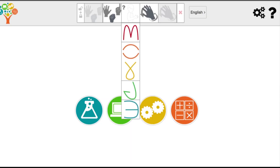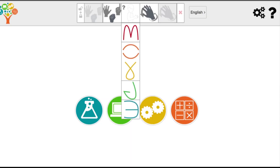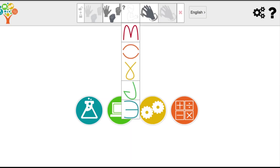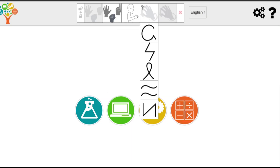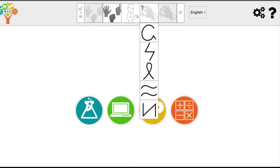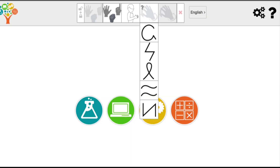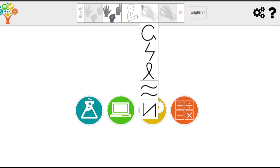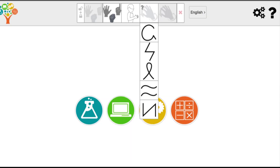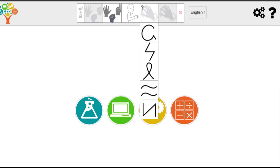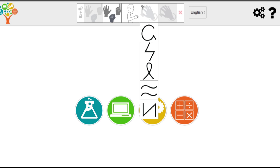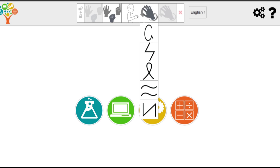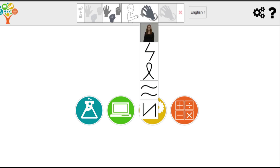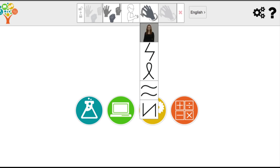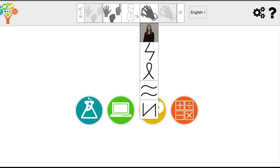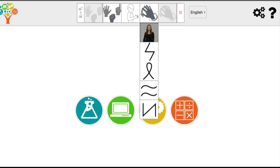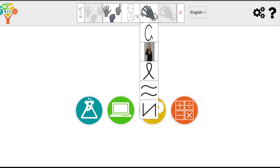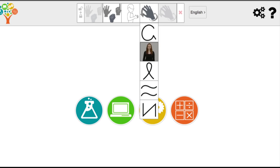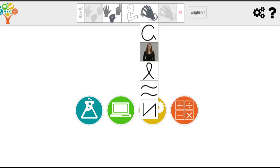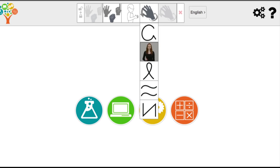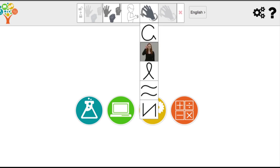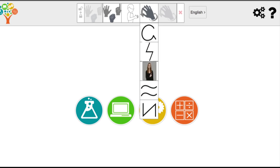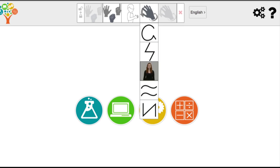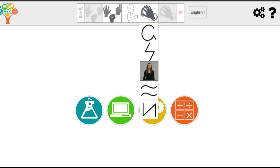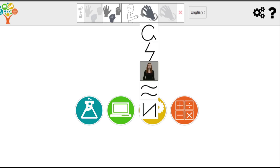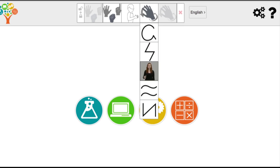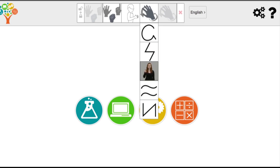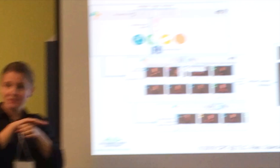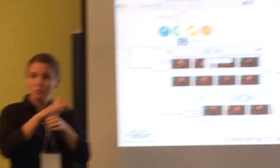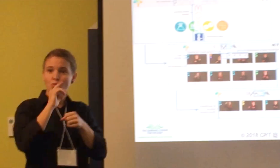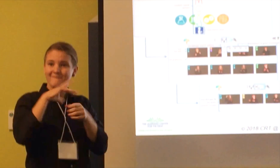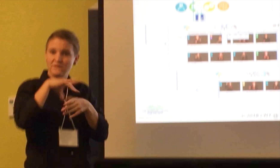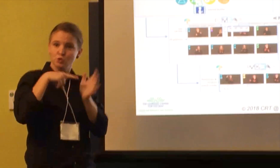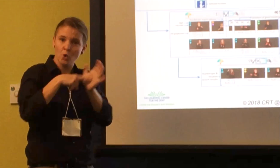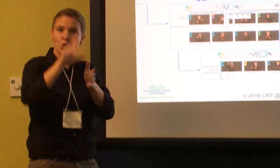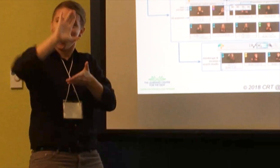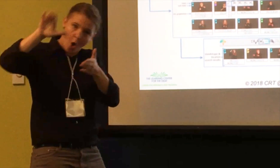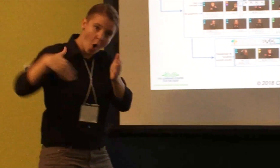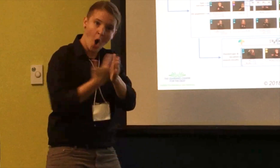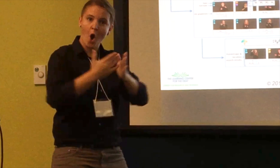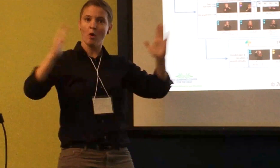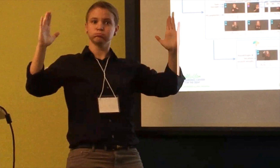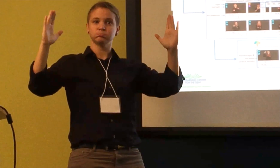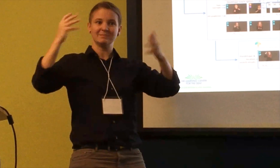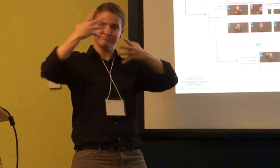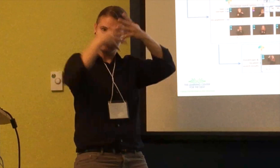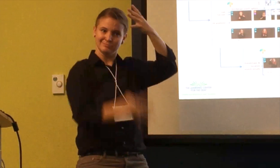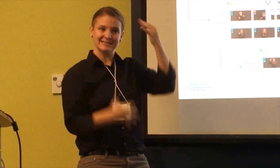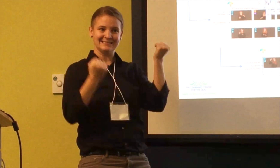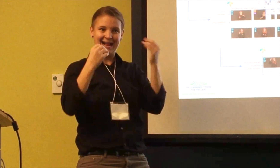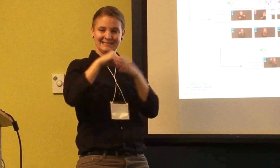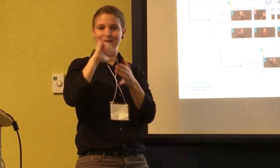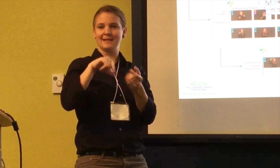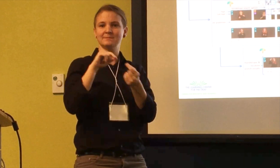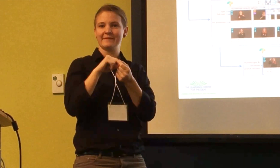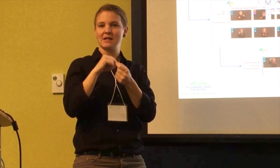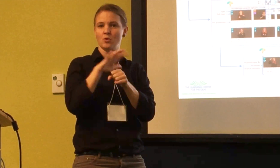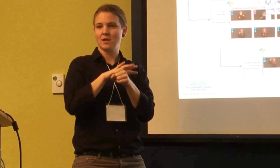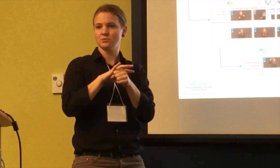search parameters that are available, hand shape, location, or movement, you'll get a drop-down menu that just appears on hover. And then